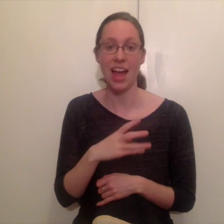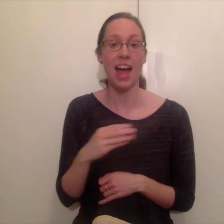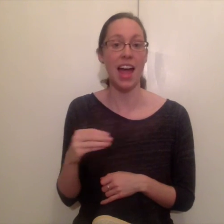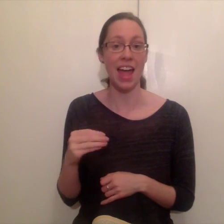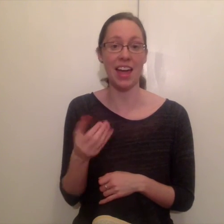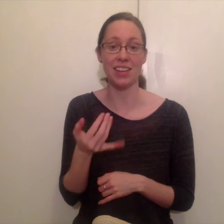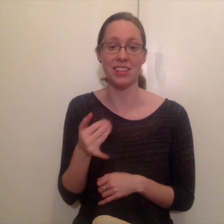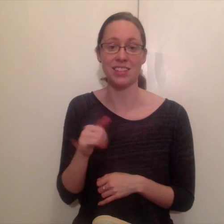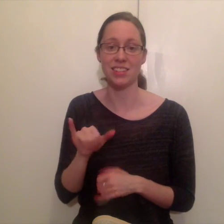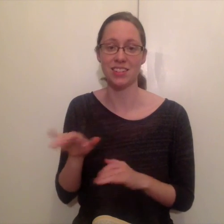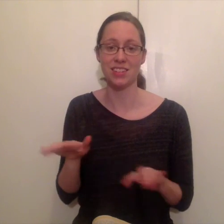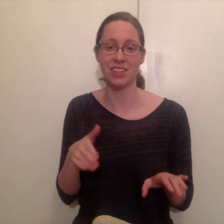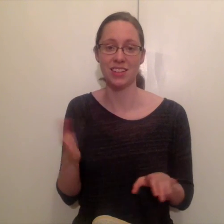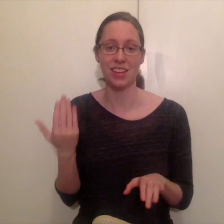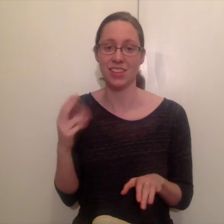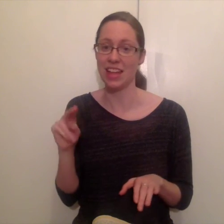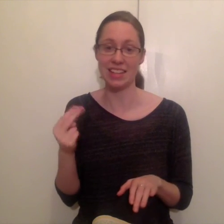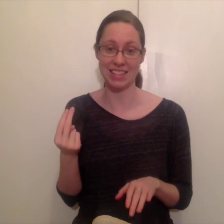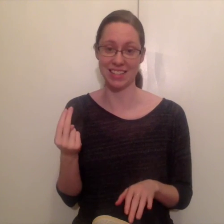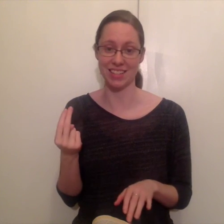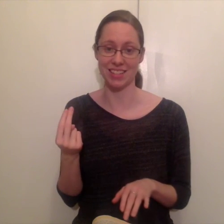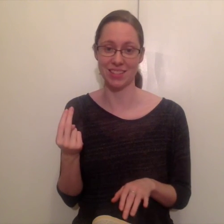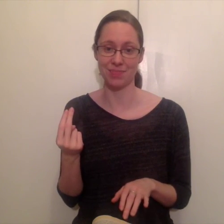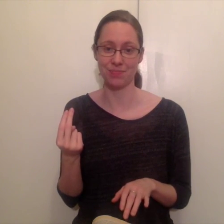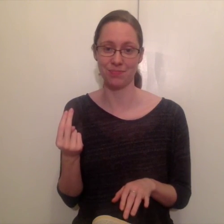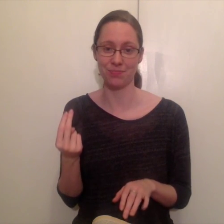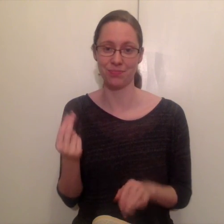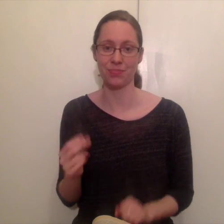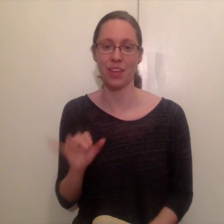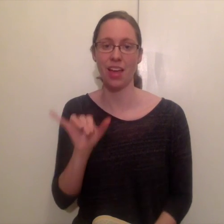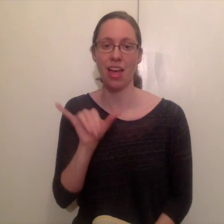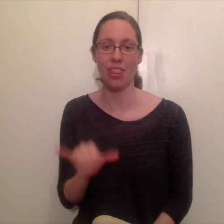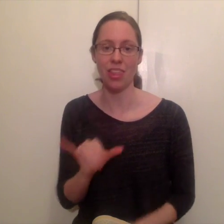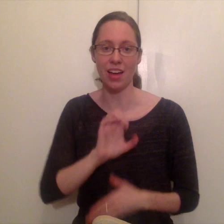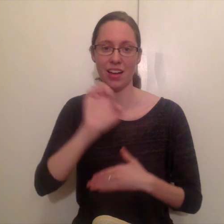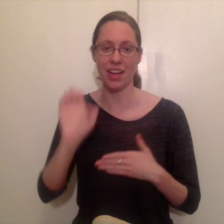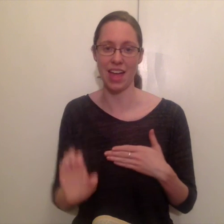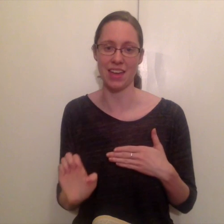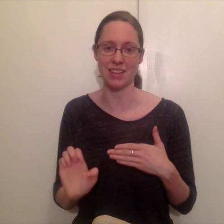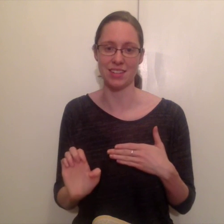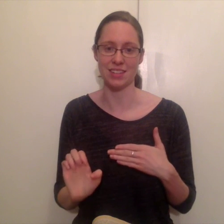And they didn't. The end.